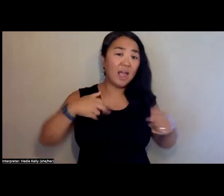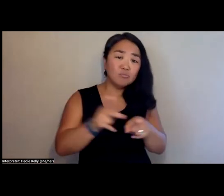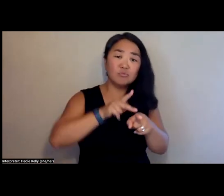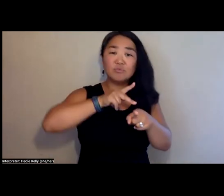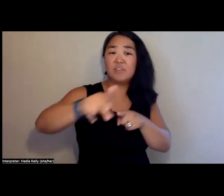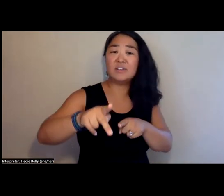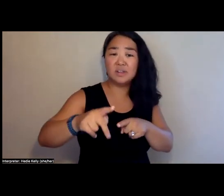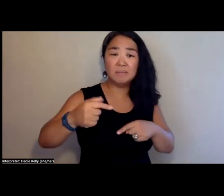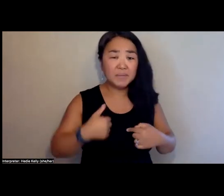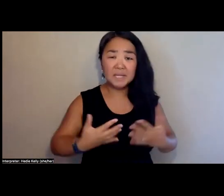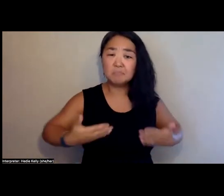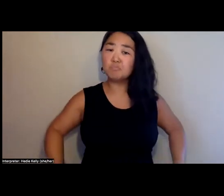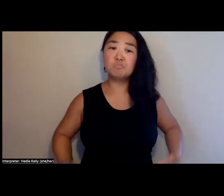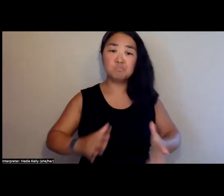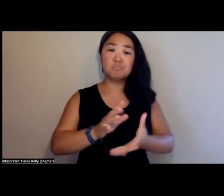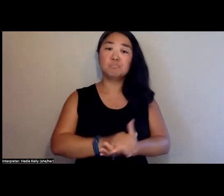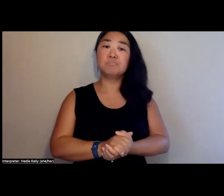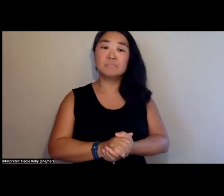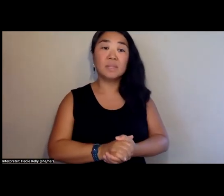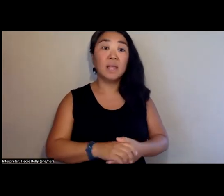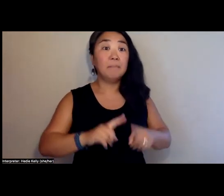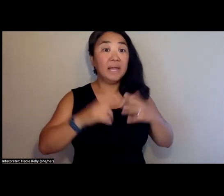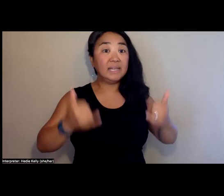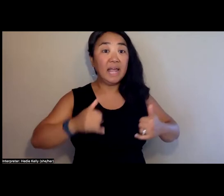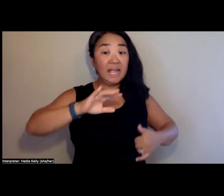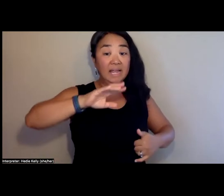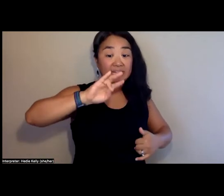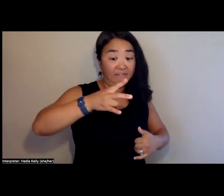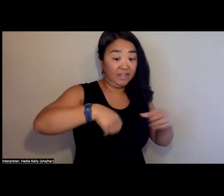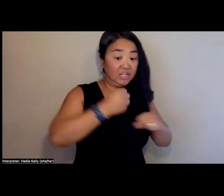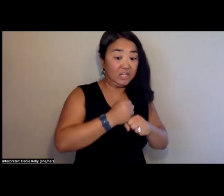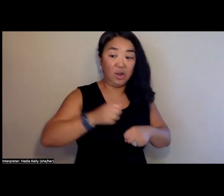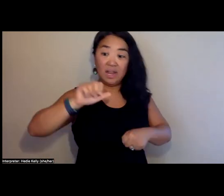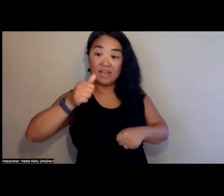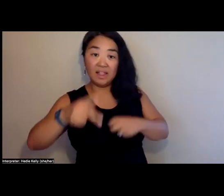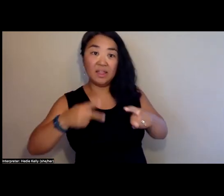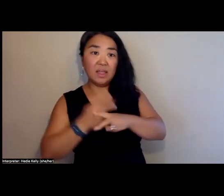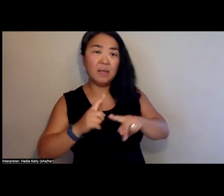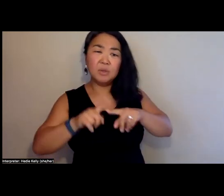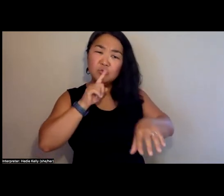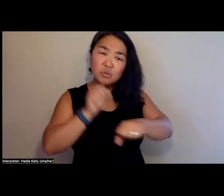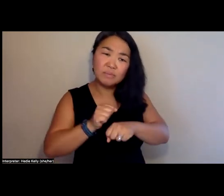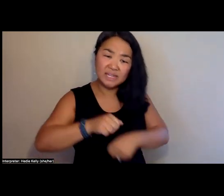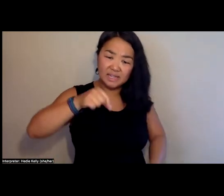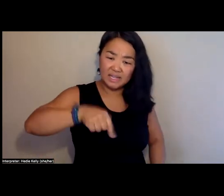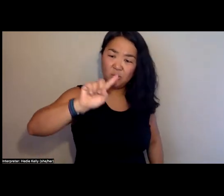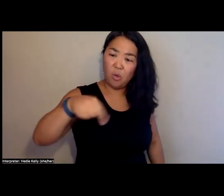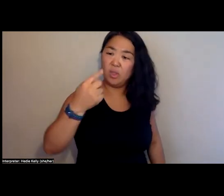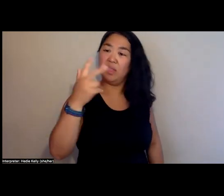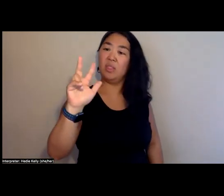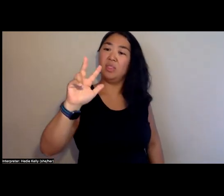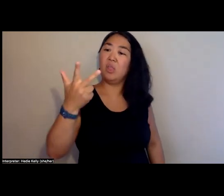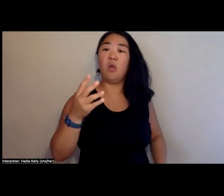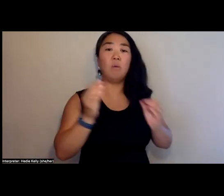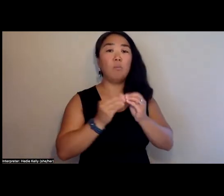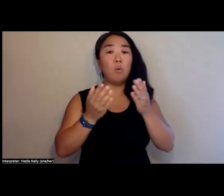learning as I go. And while the walk is in its seventh year and 10th iteration, this is only its third sort of more formal public